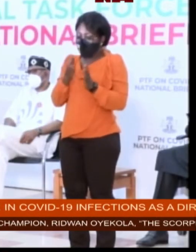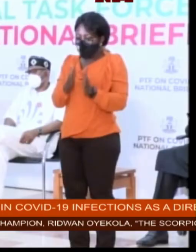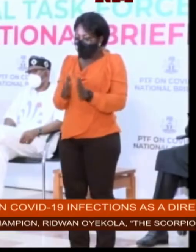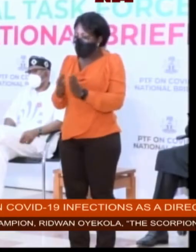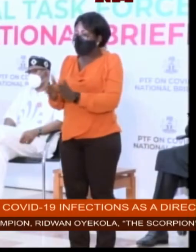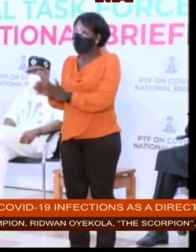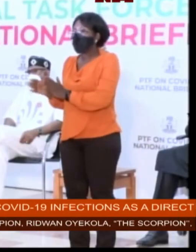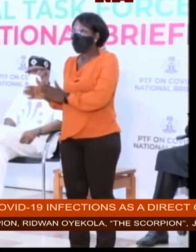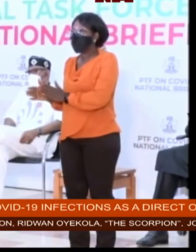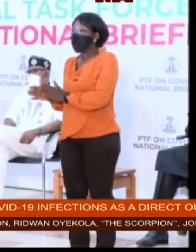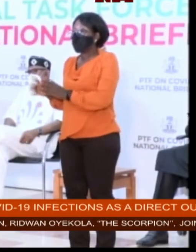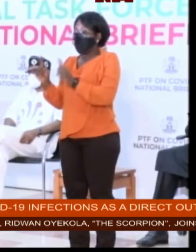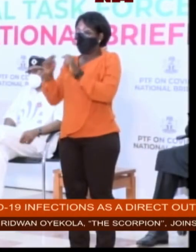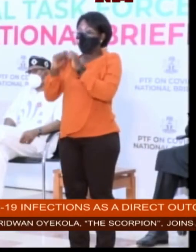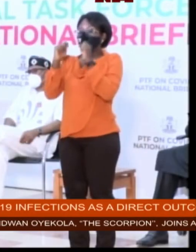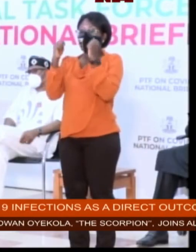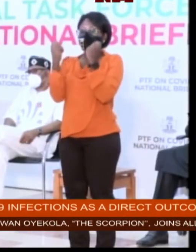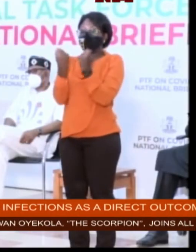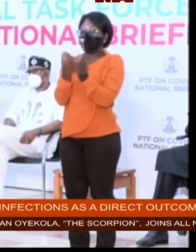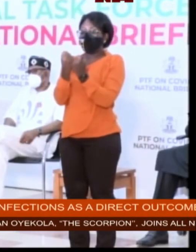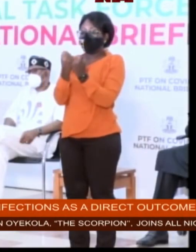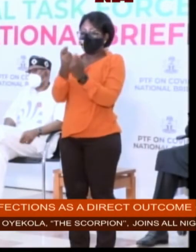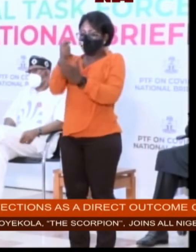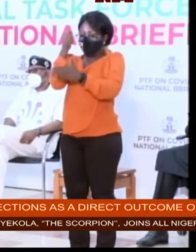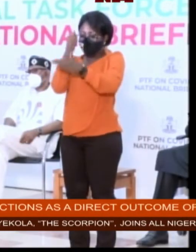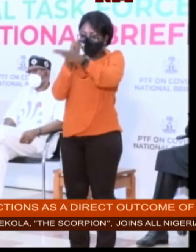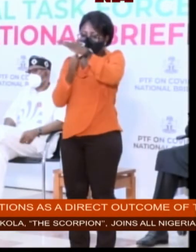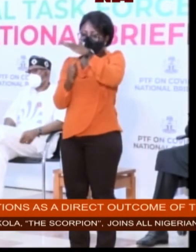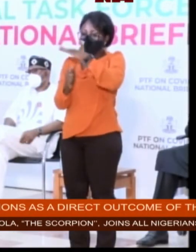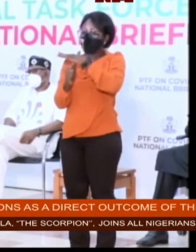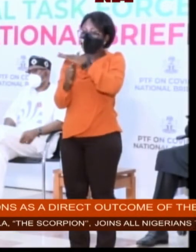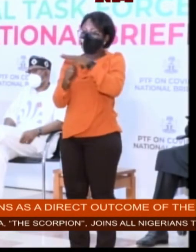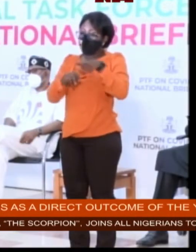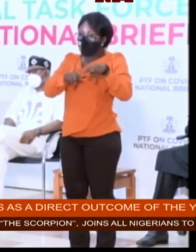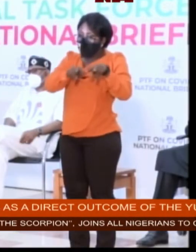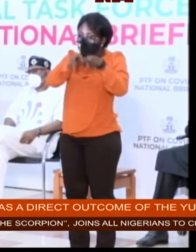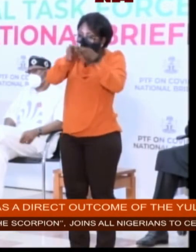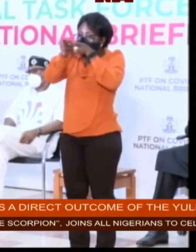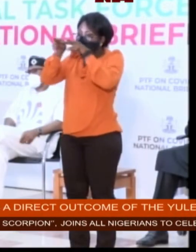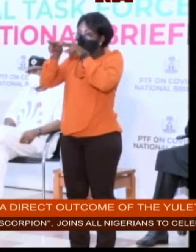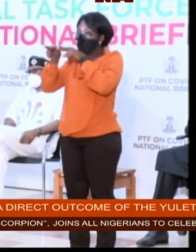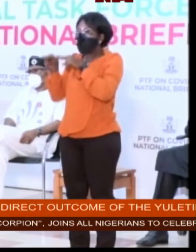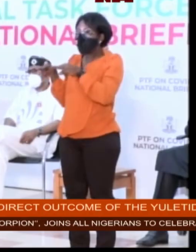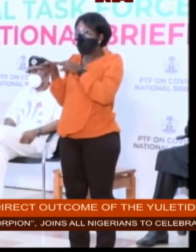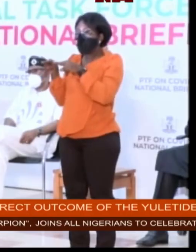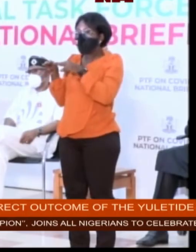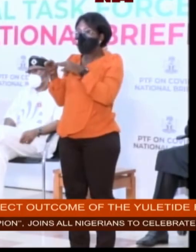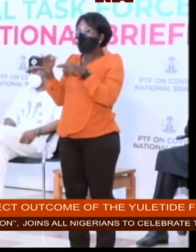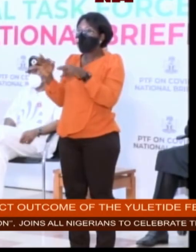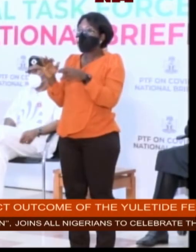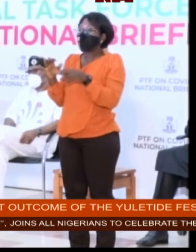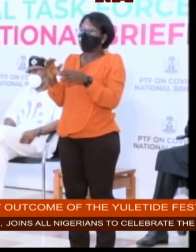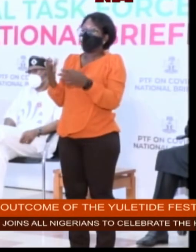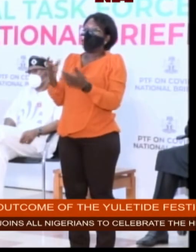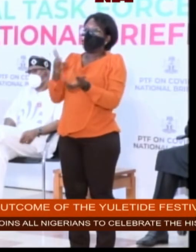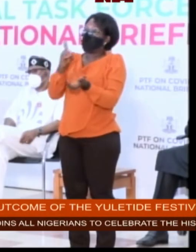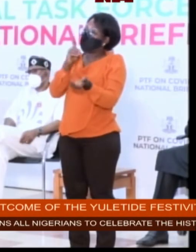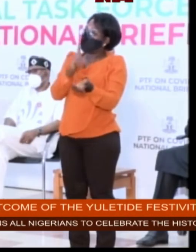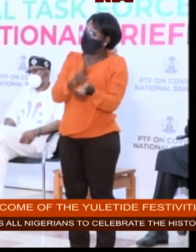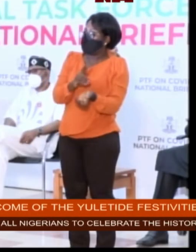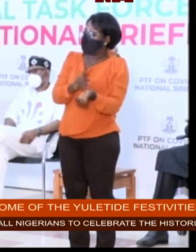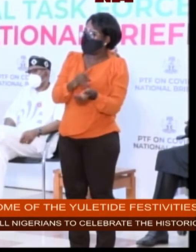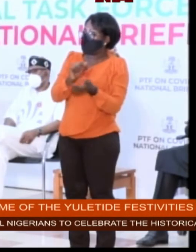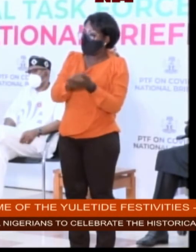The teams are actually under the supervision of case management team